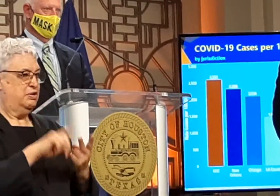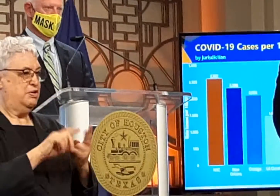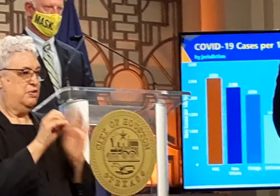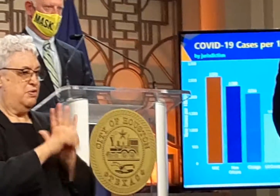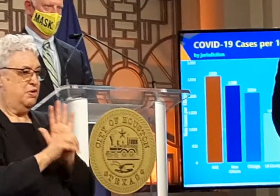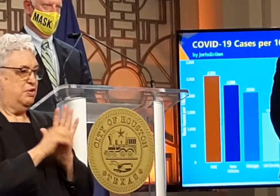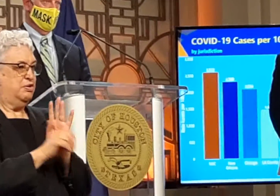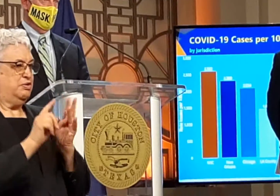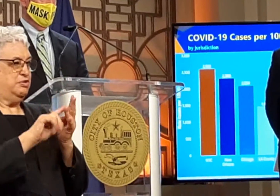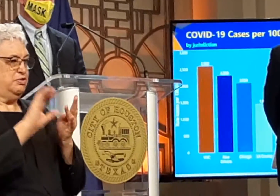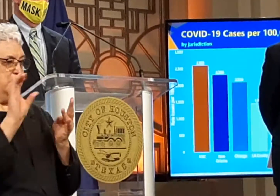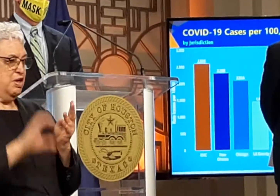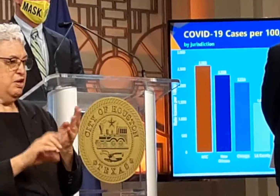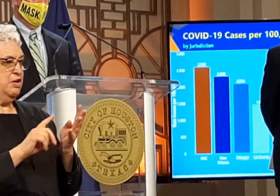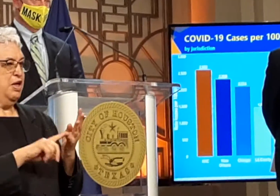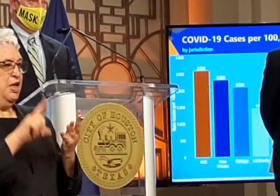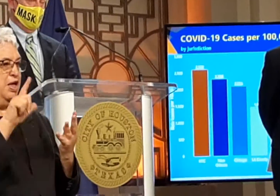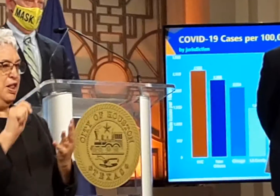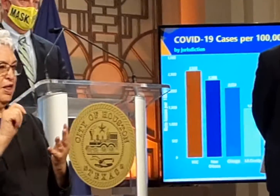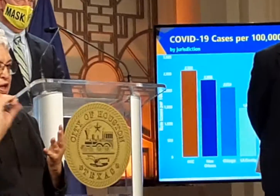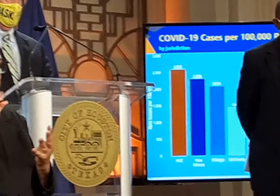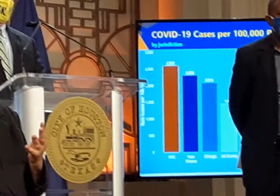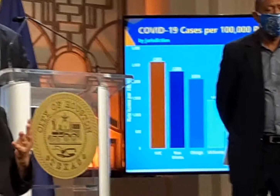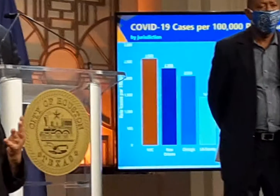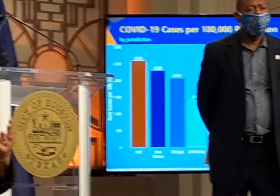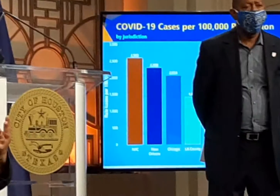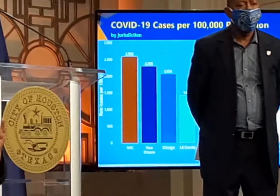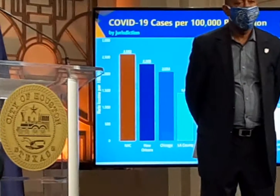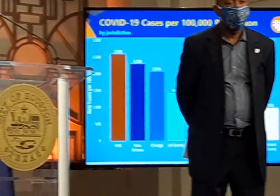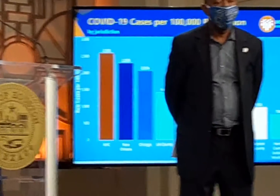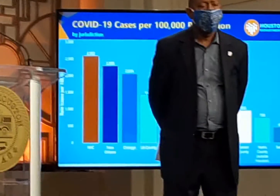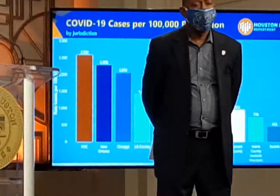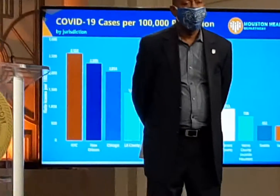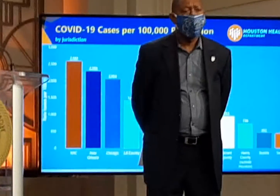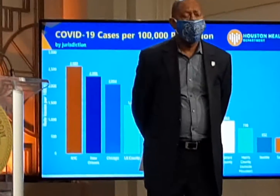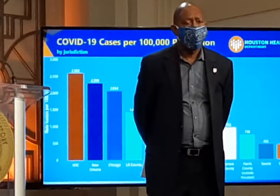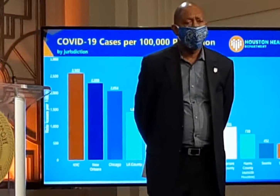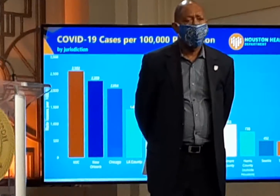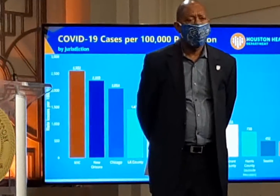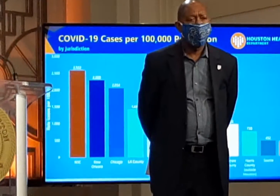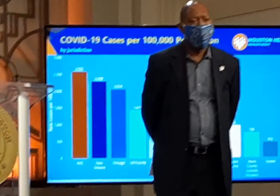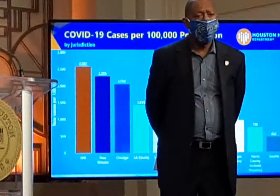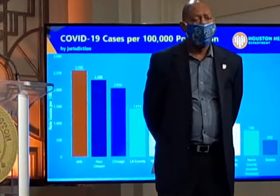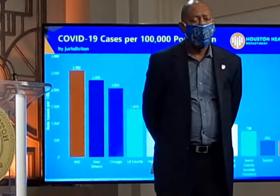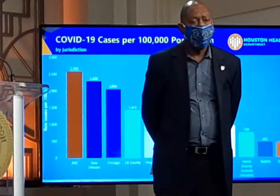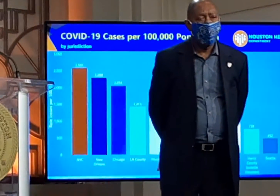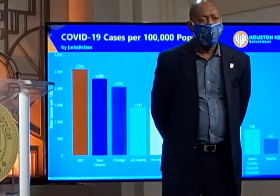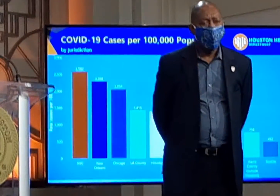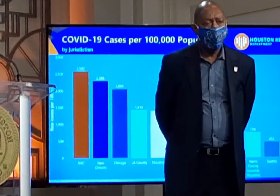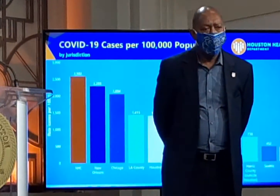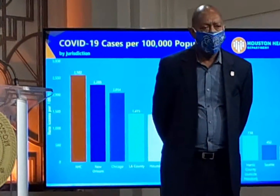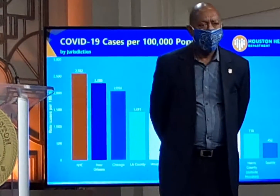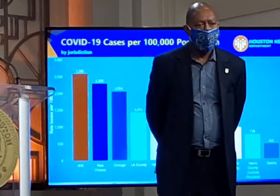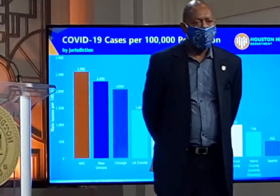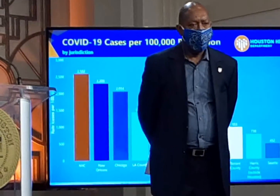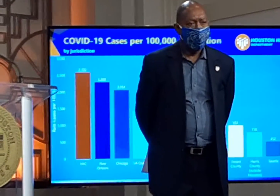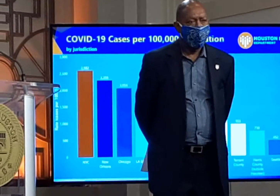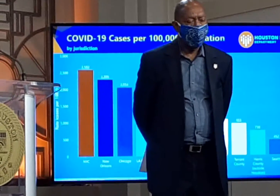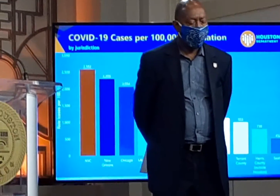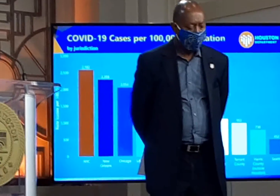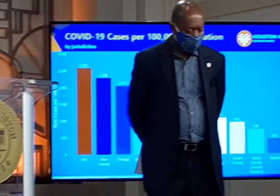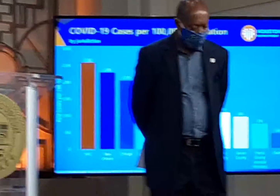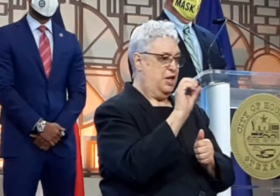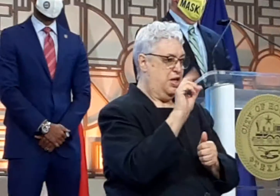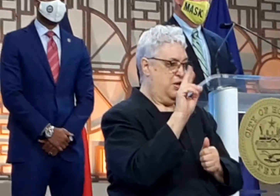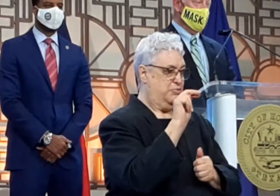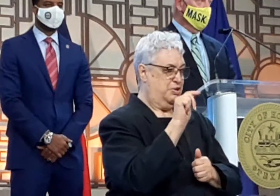Orleans, Chicago, and then Los Angeles County, and then Houston. And so in terms of rate of cases per 100,000, Houston